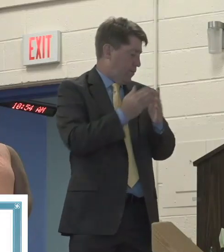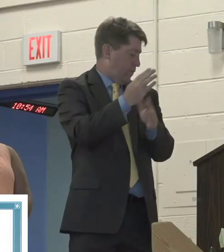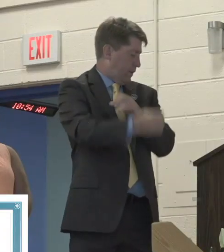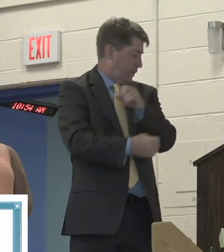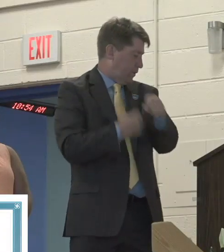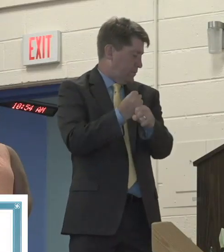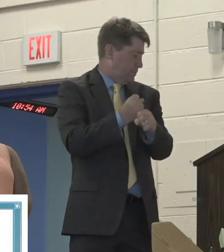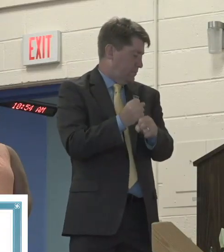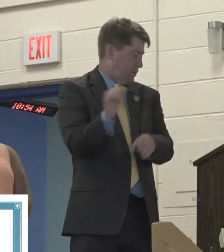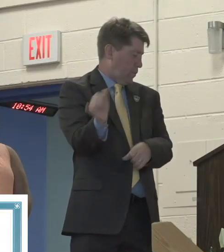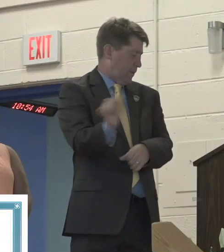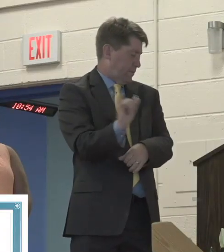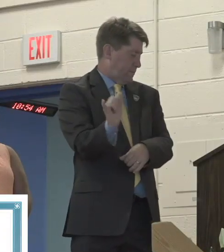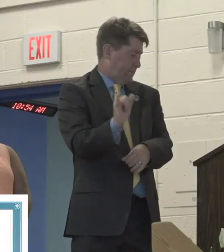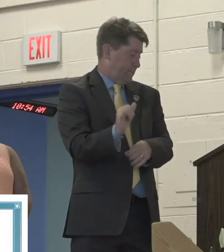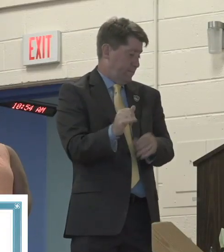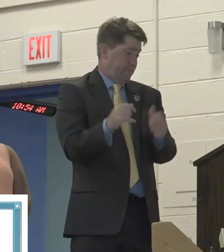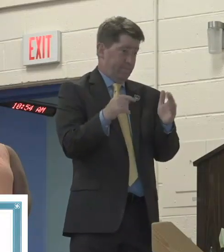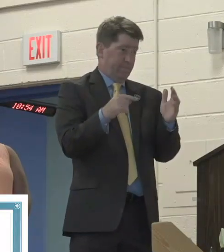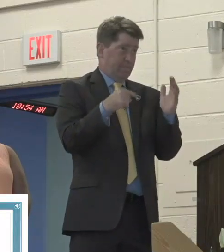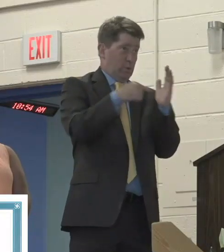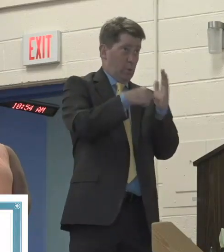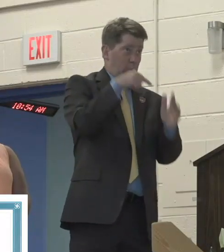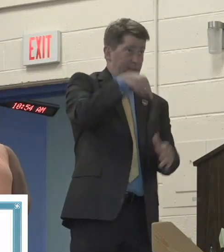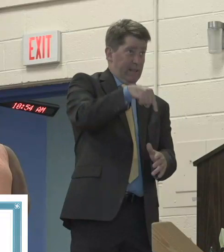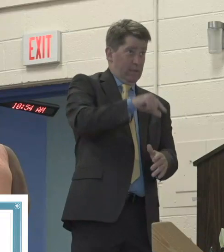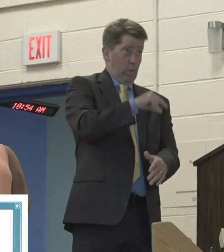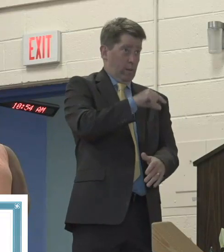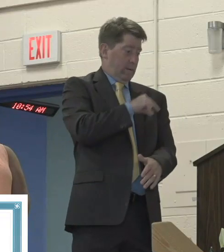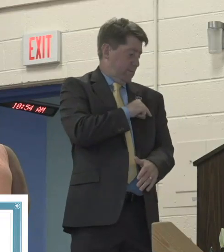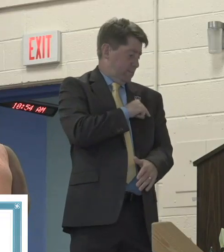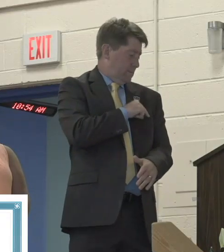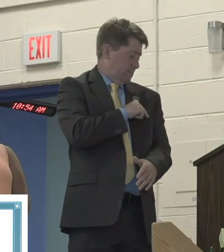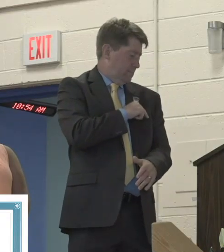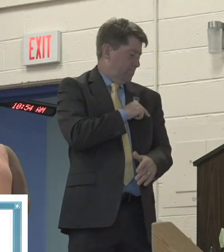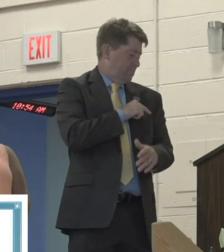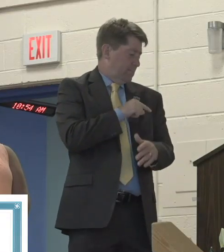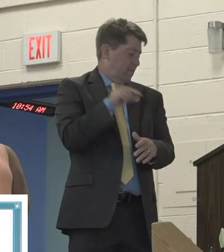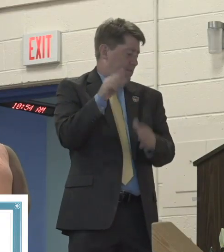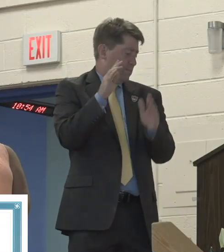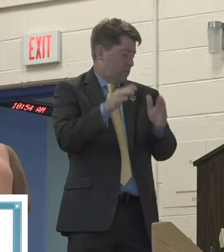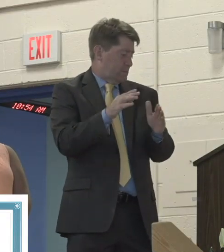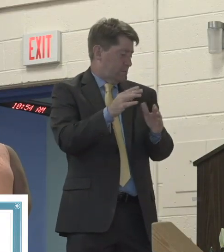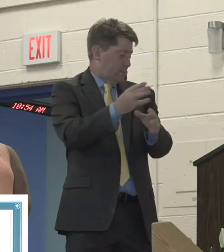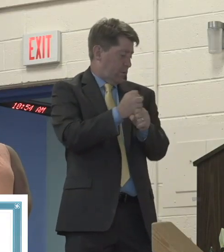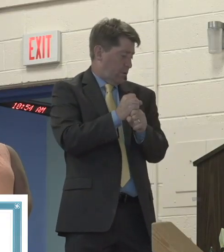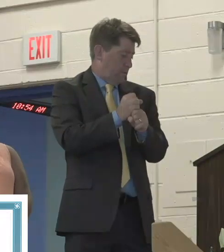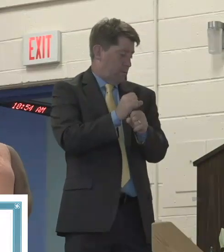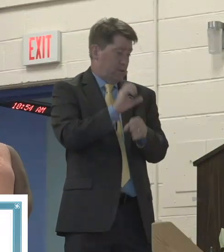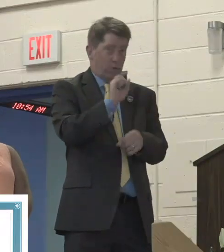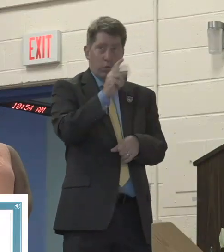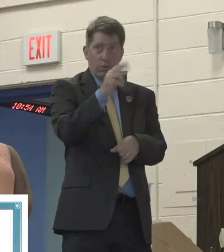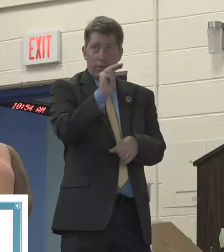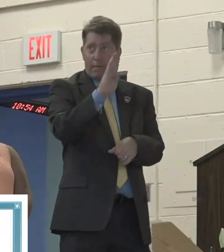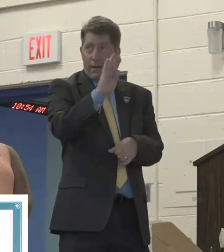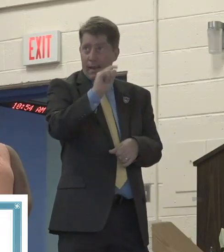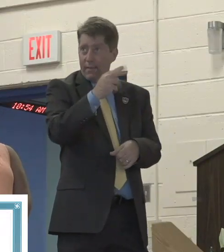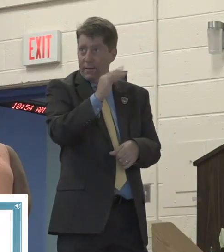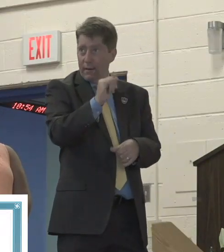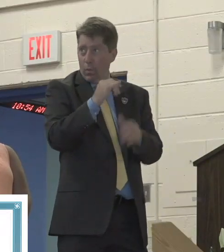abilities have grown exponentially this year as well. Due to this quality, this student is receiving the